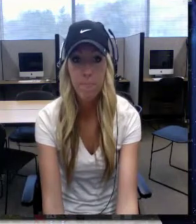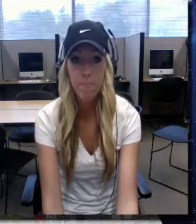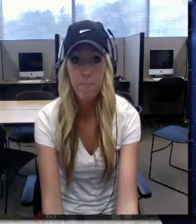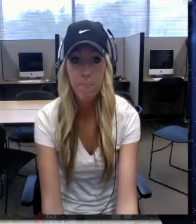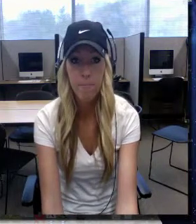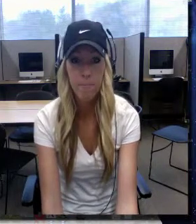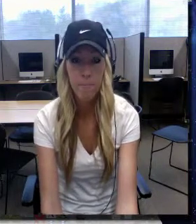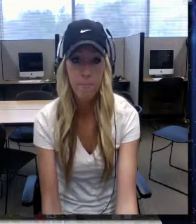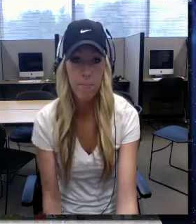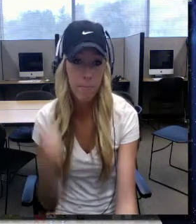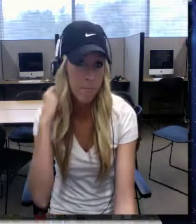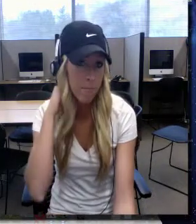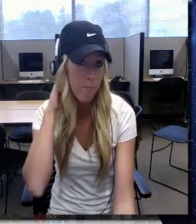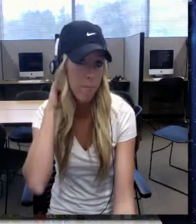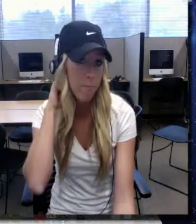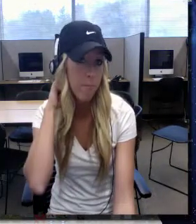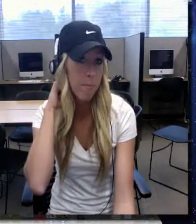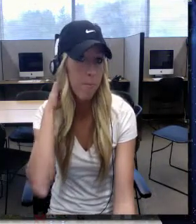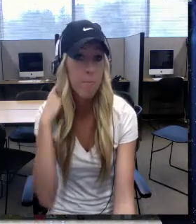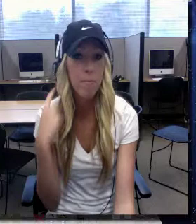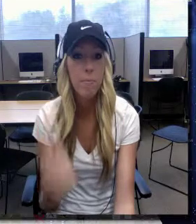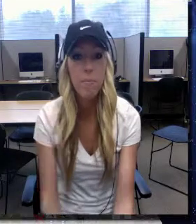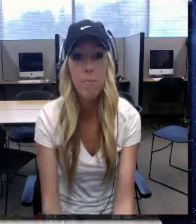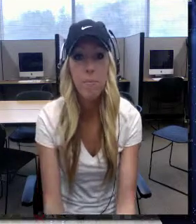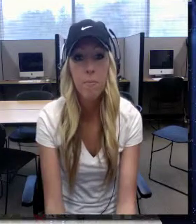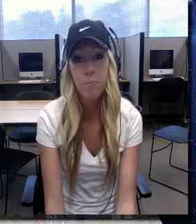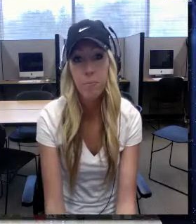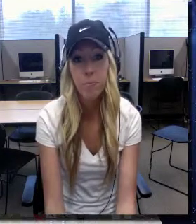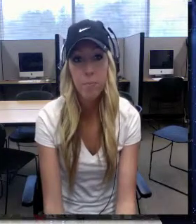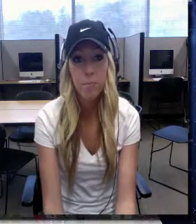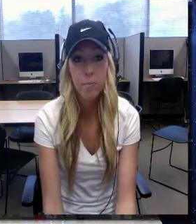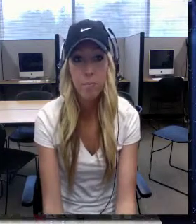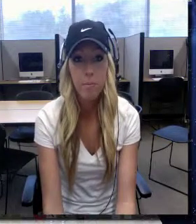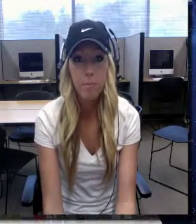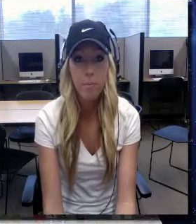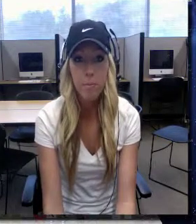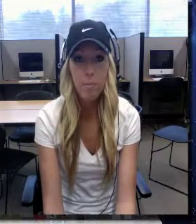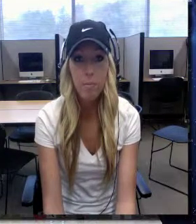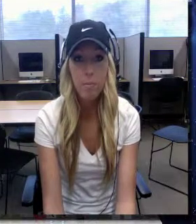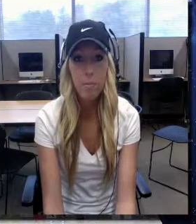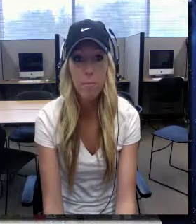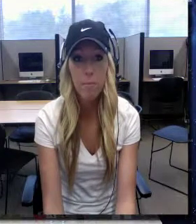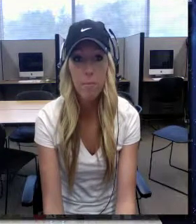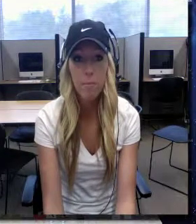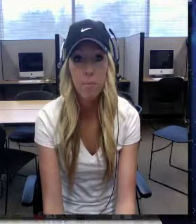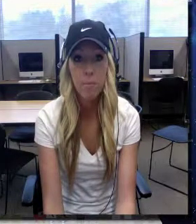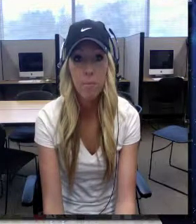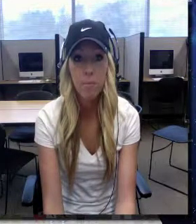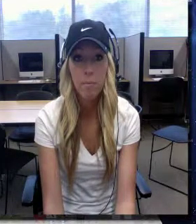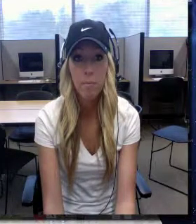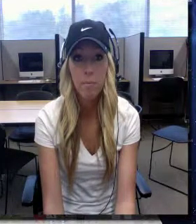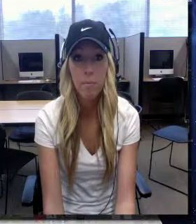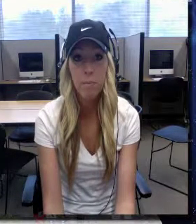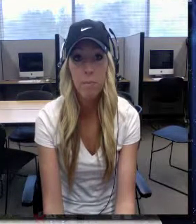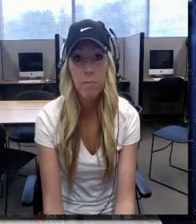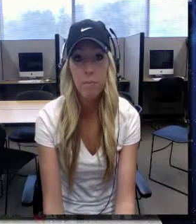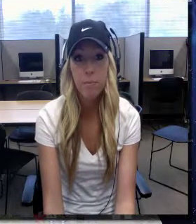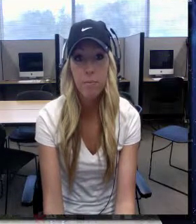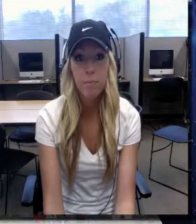Now, depending upon my skill and the layout of the boat, I can perhaps get there quicker than somebody else.